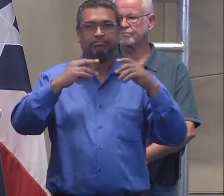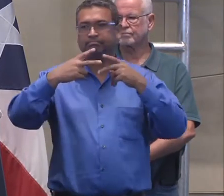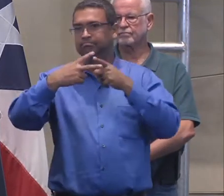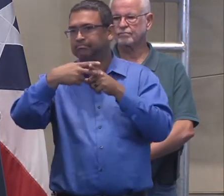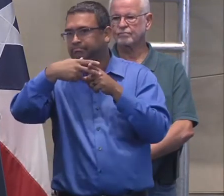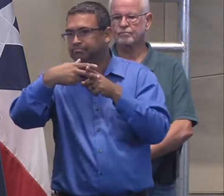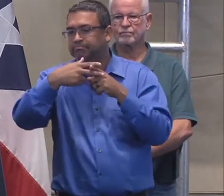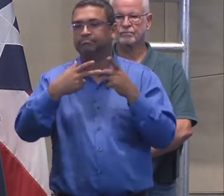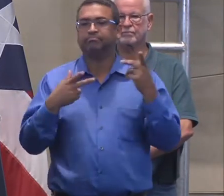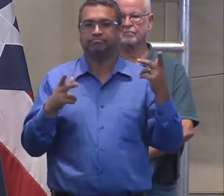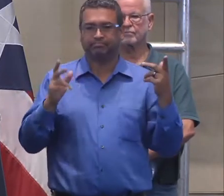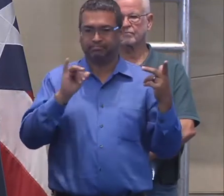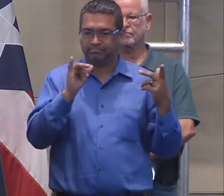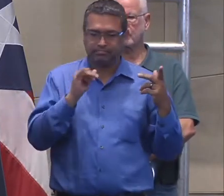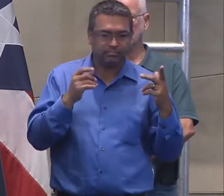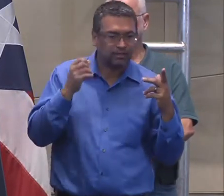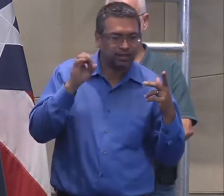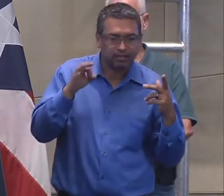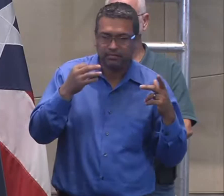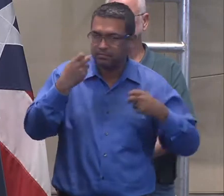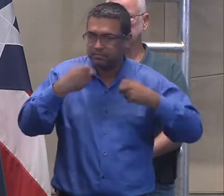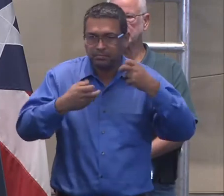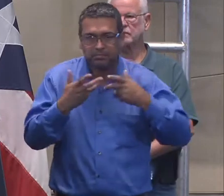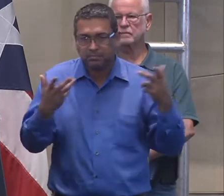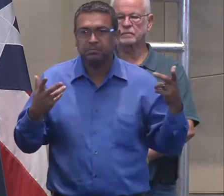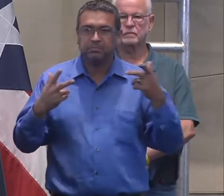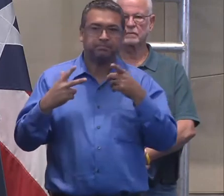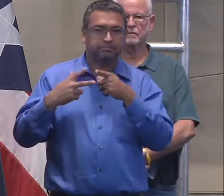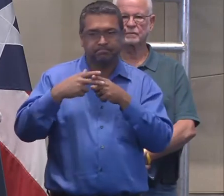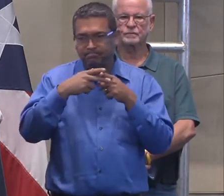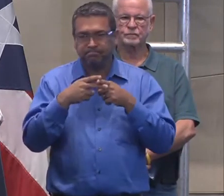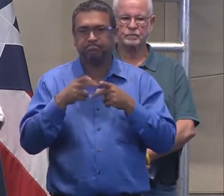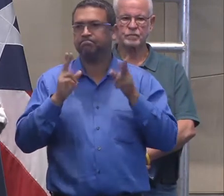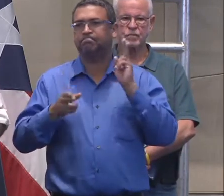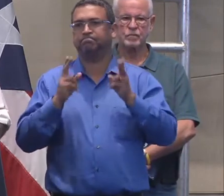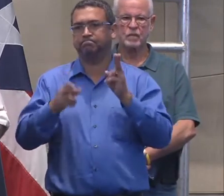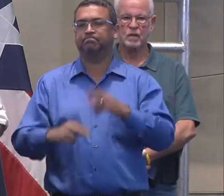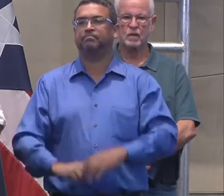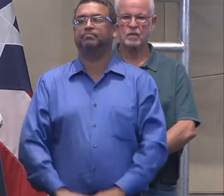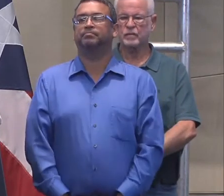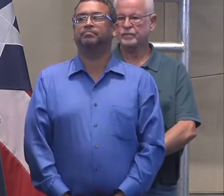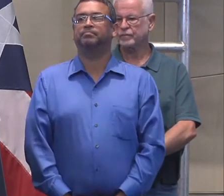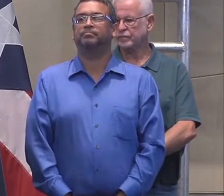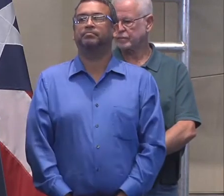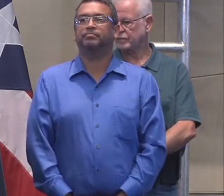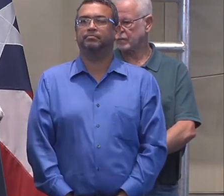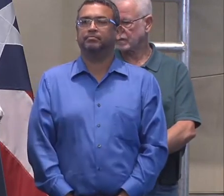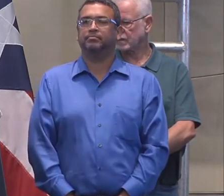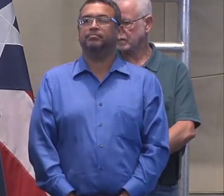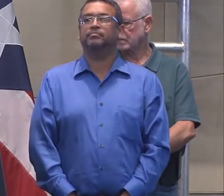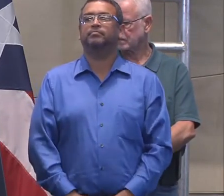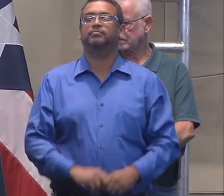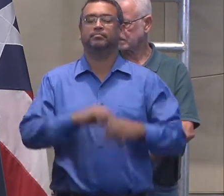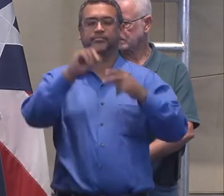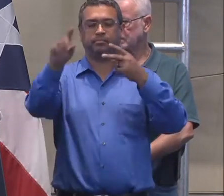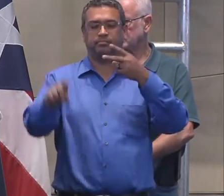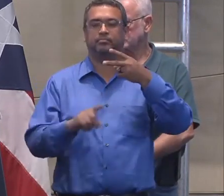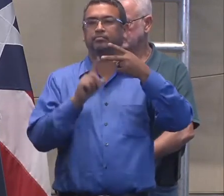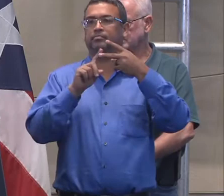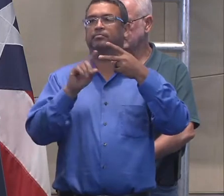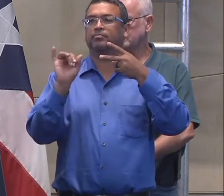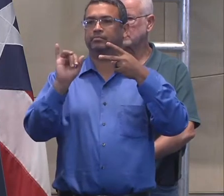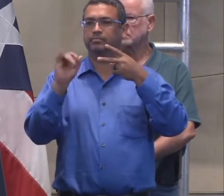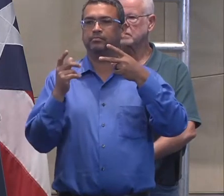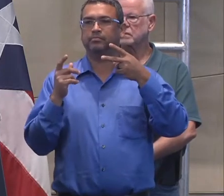to repair them should something happen to repair them quickly. The second component would be identification